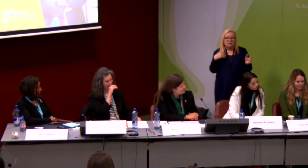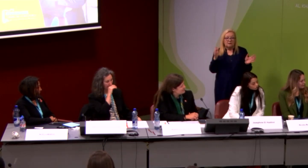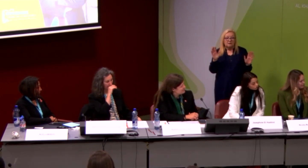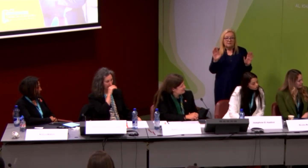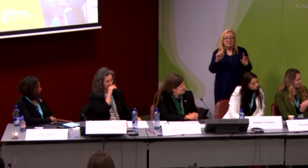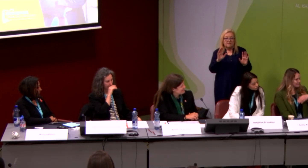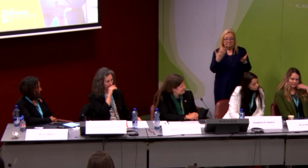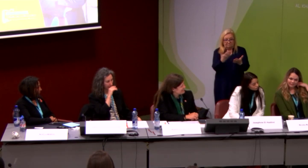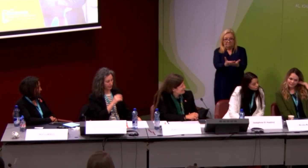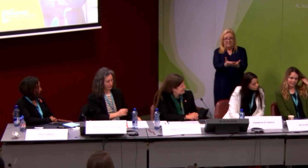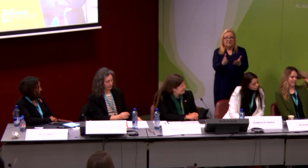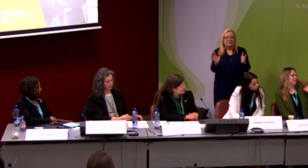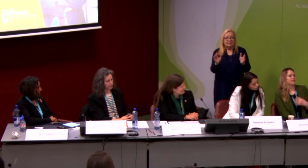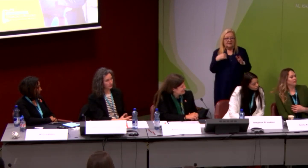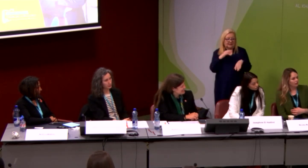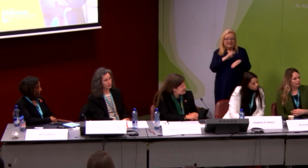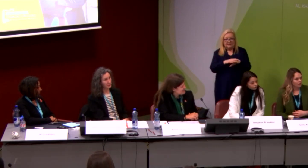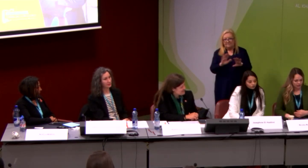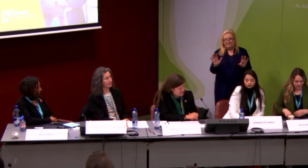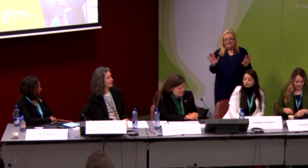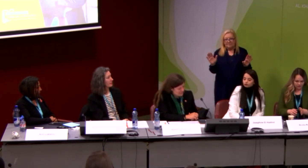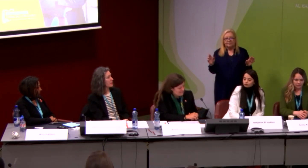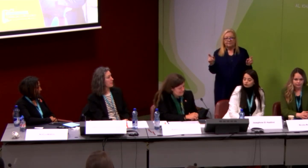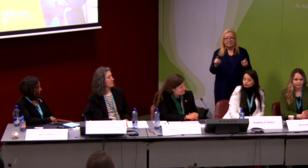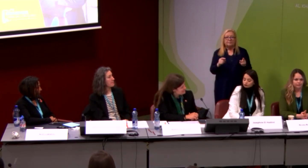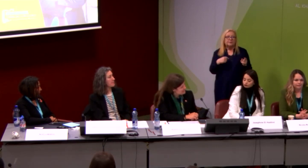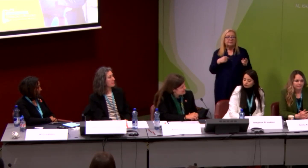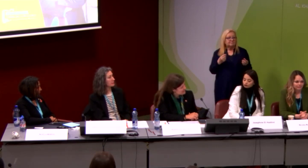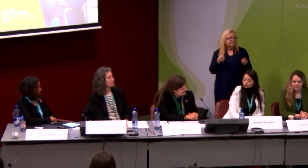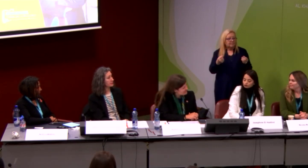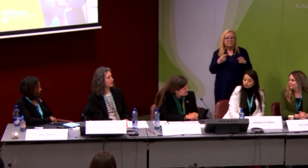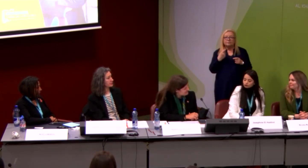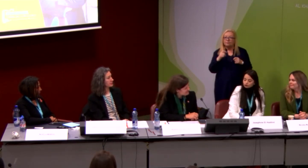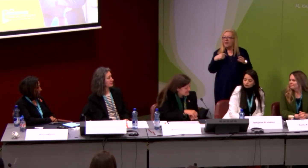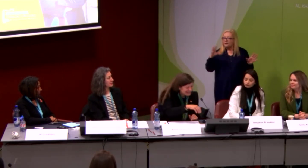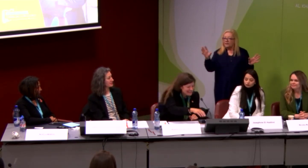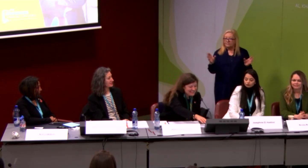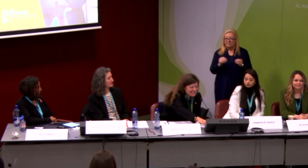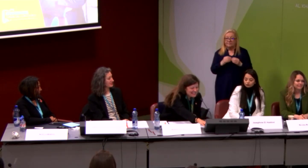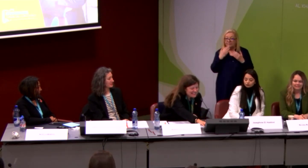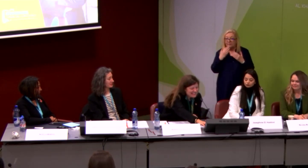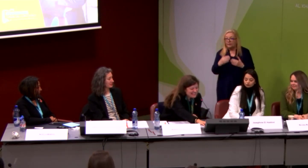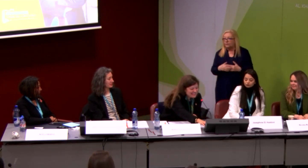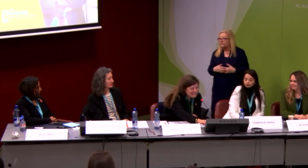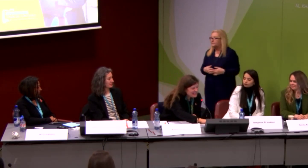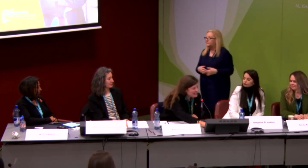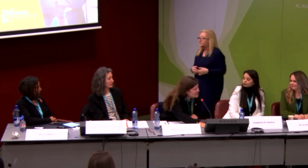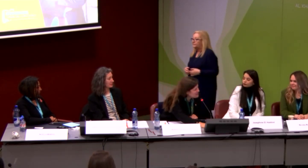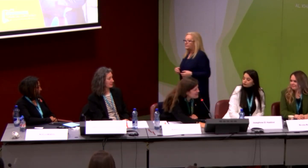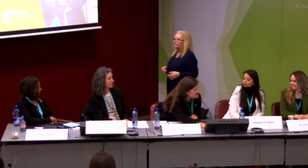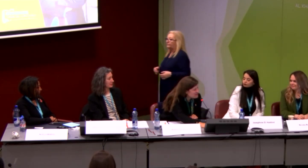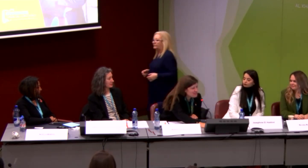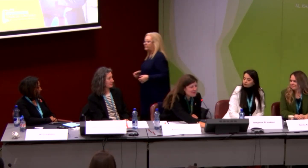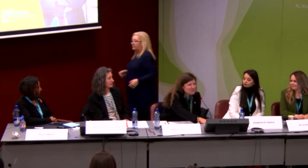because I want to allow enough time for Q&As, but those are just some of the sort of thoughts we need to be thinking about. Thank you, Katie. Thank